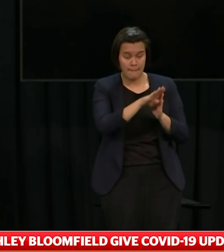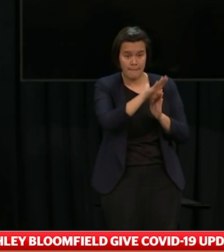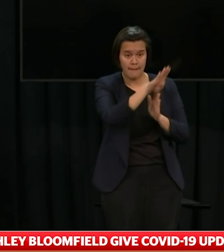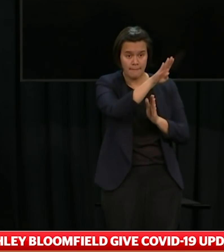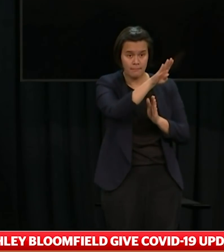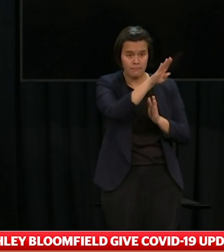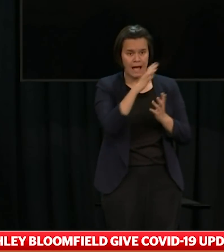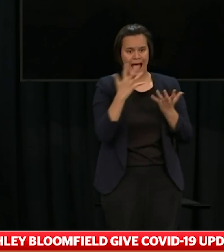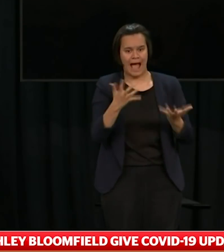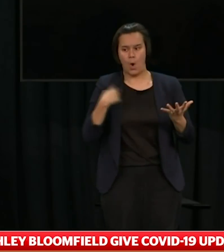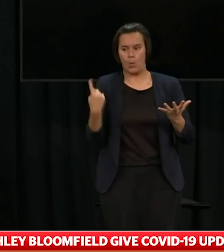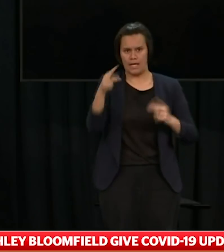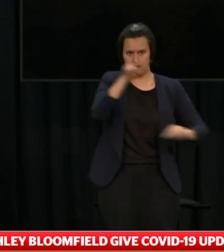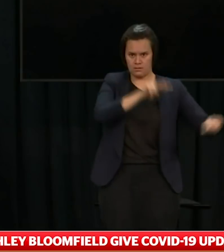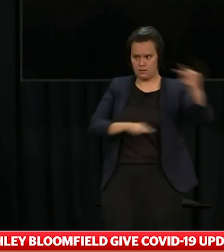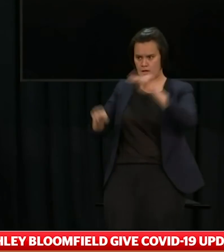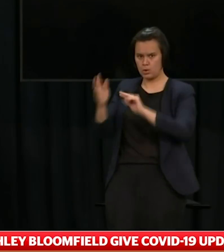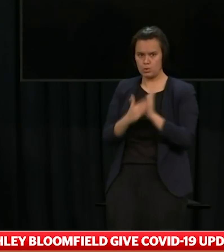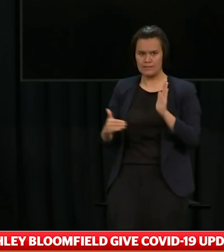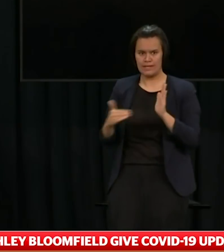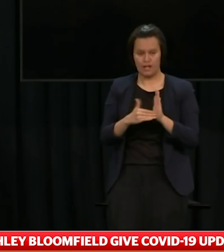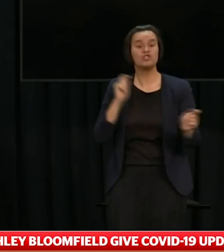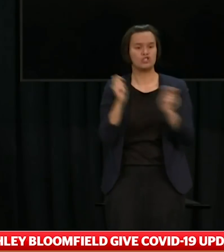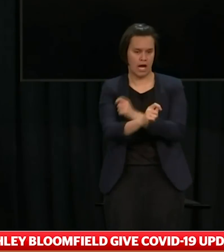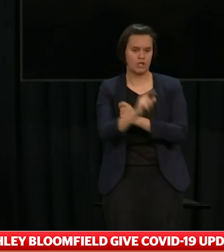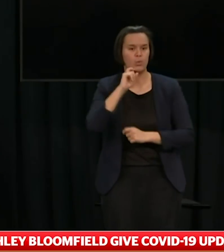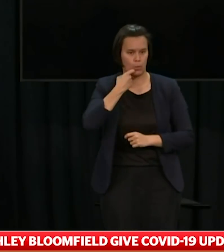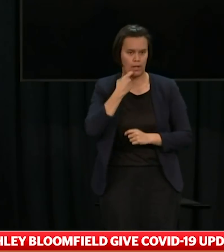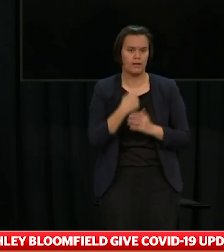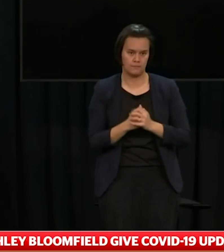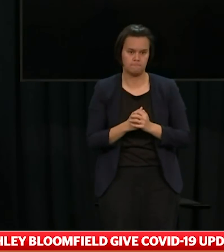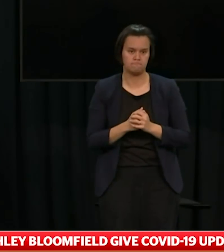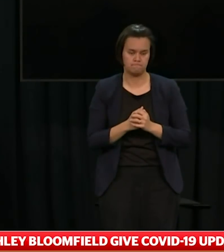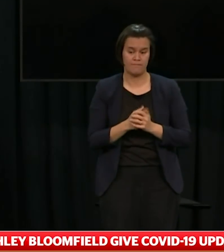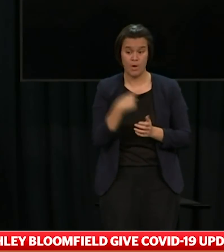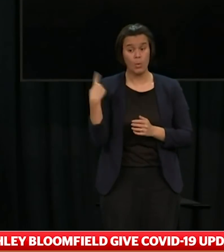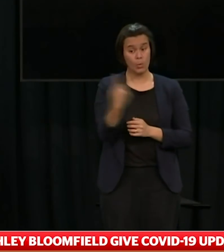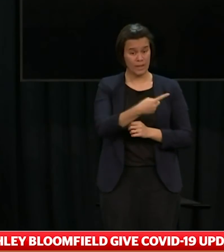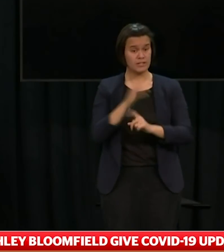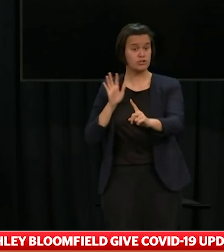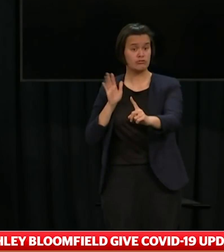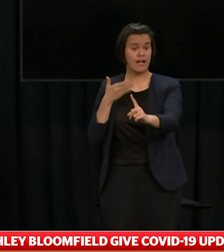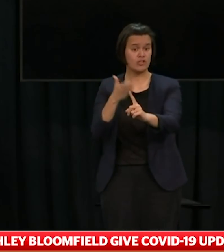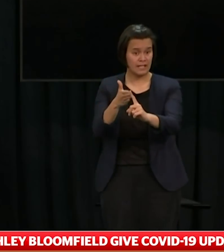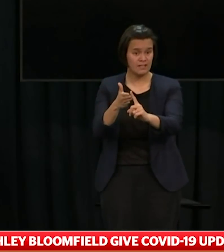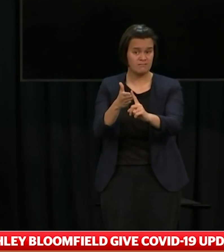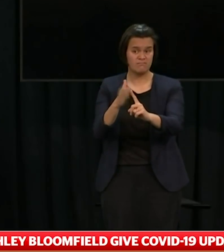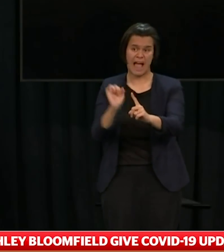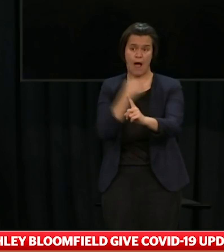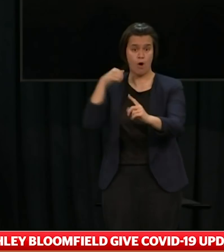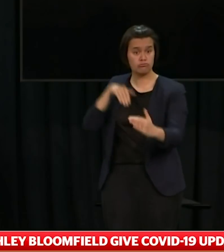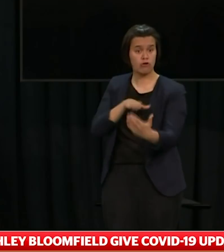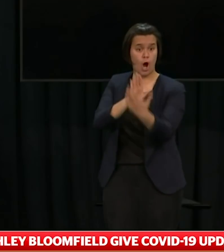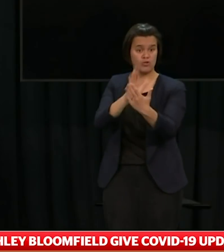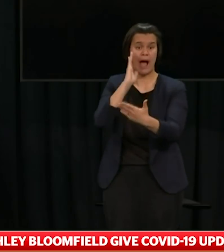can change. As you know, we want to be very careful about this shift in approach, and it is a shift. Previously, we